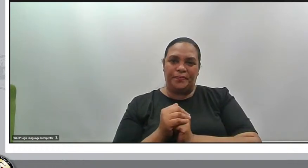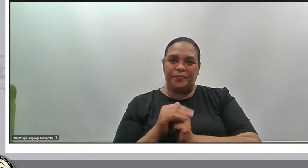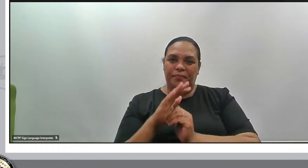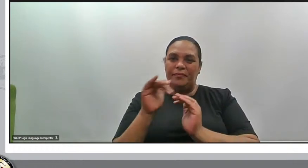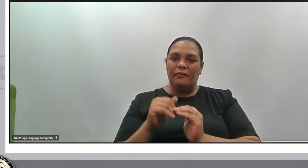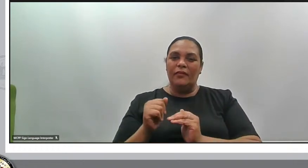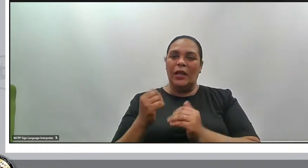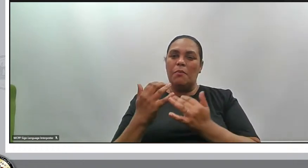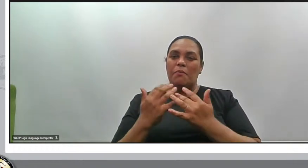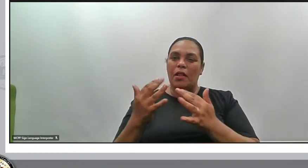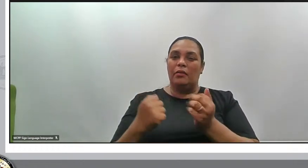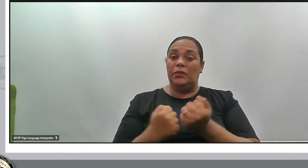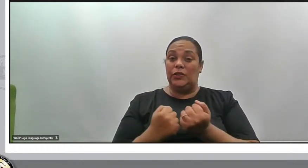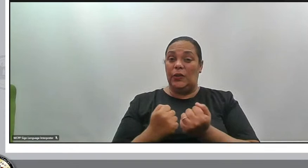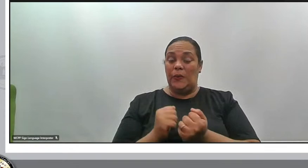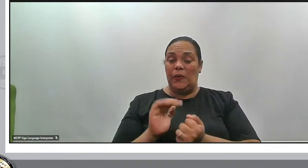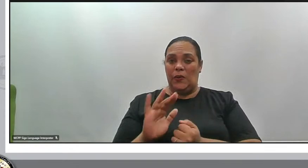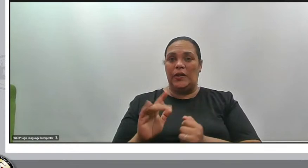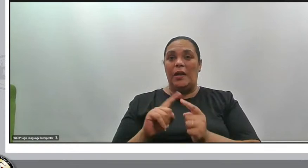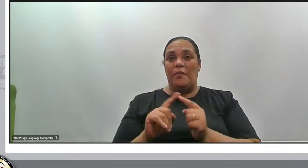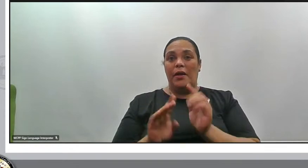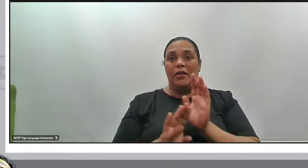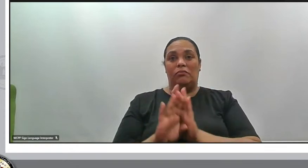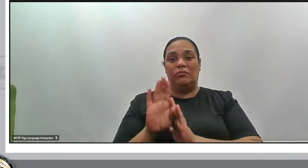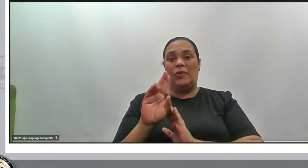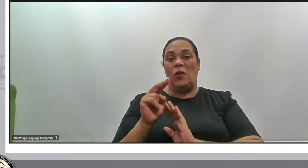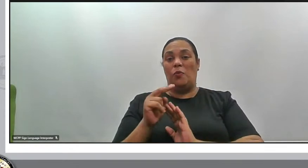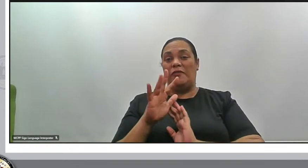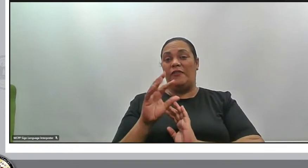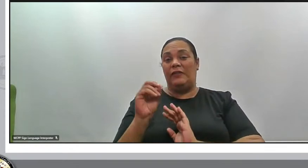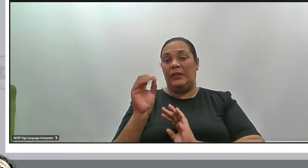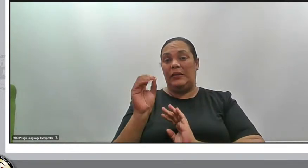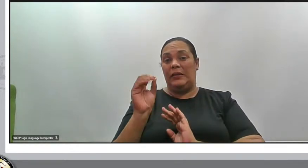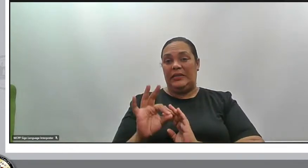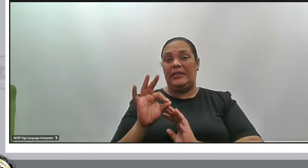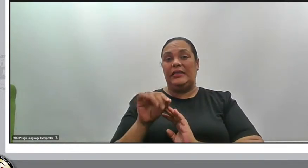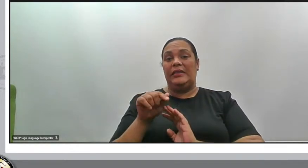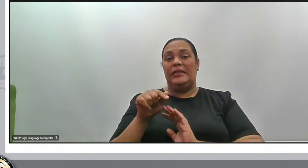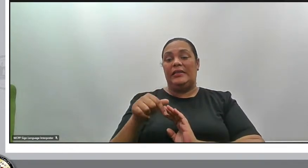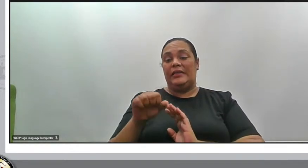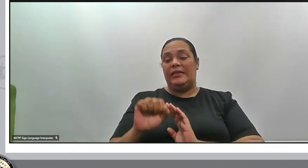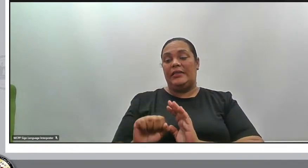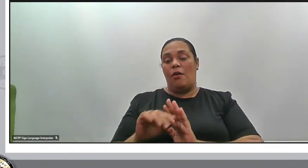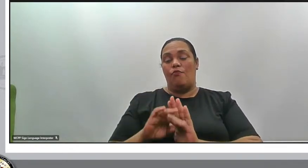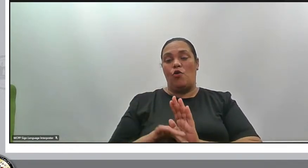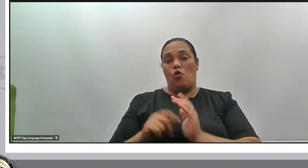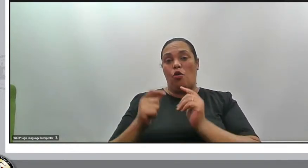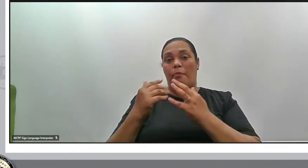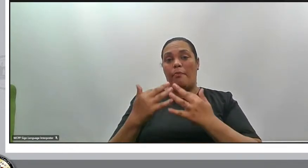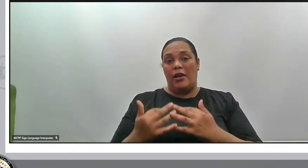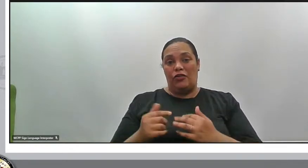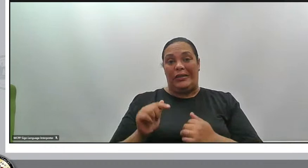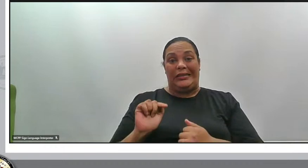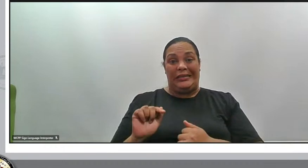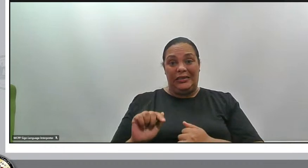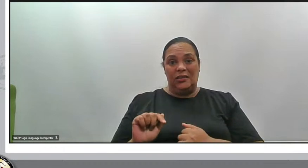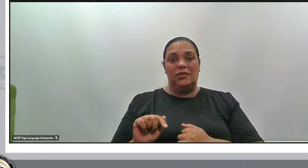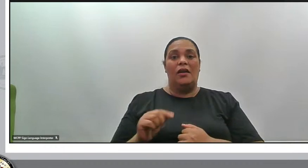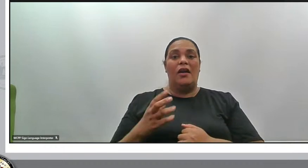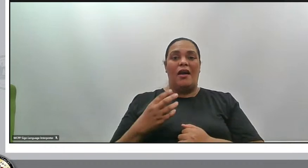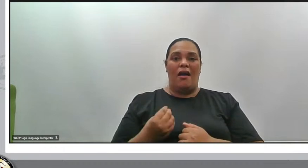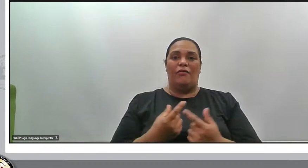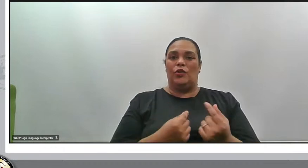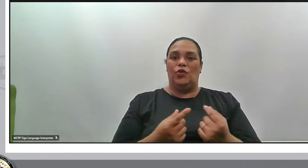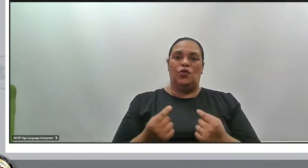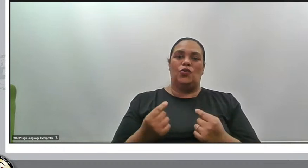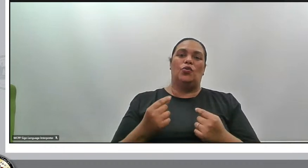parliamentary support. The increase of nearly 50% in the sub-programs budget has this to do with